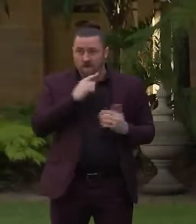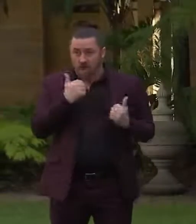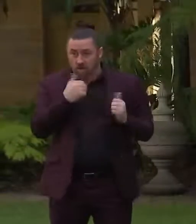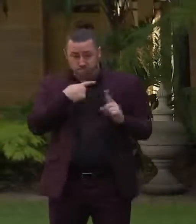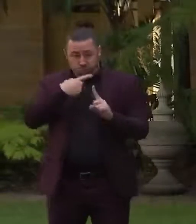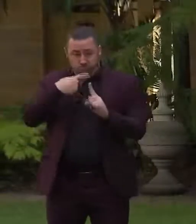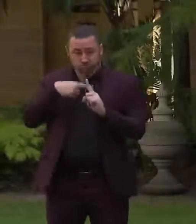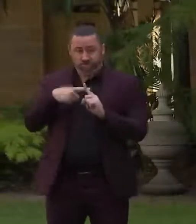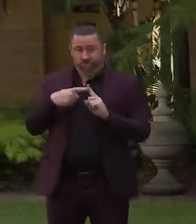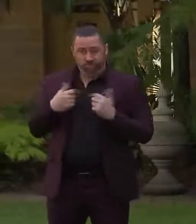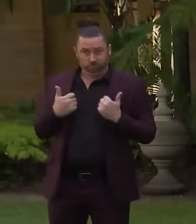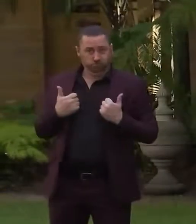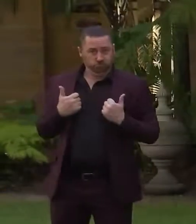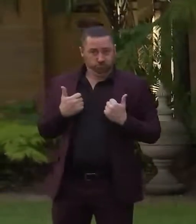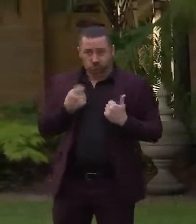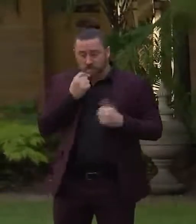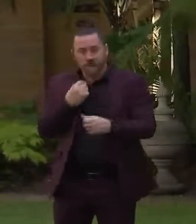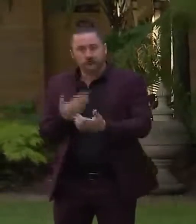Yes.